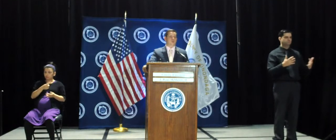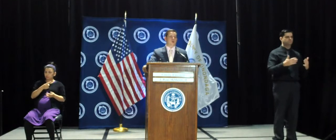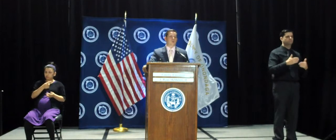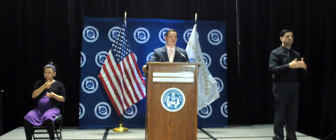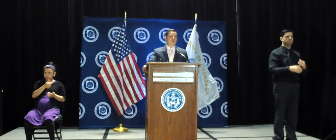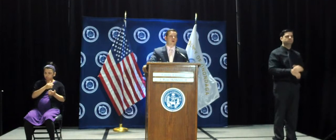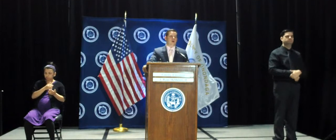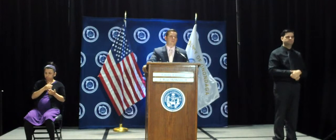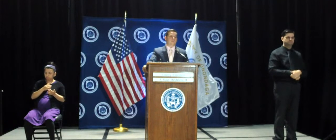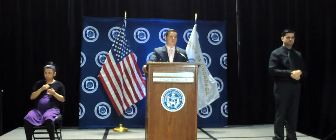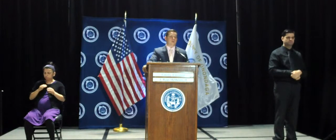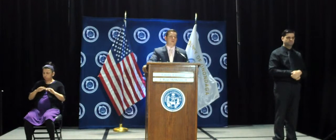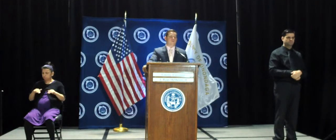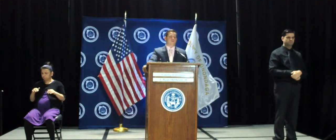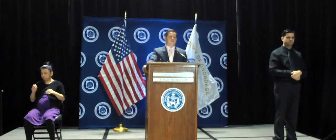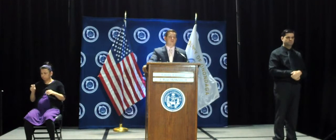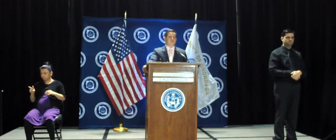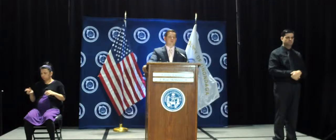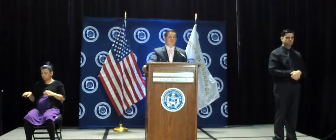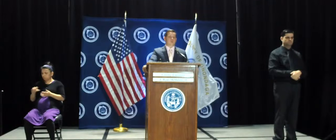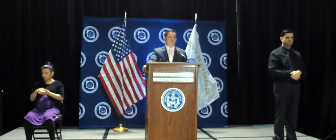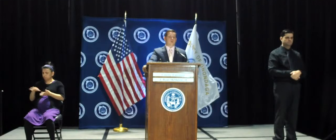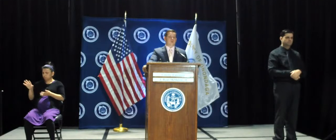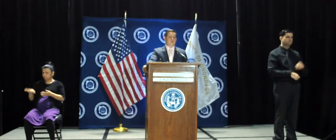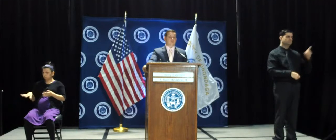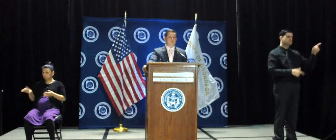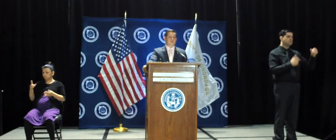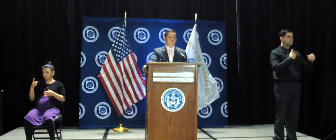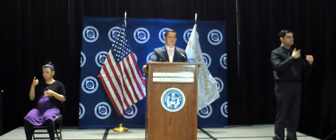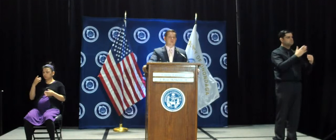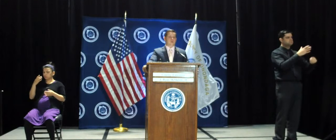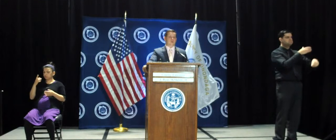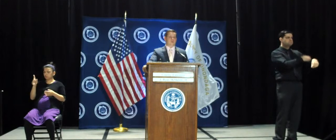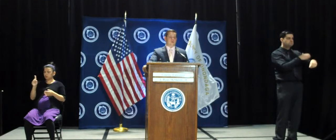well. So if your